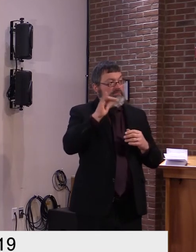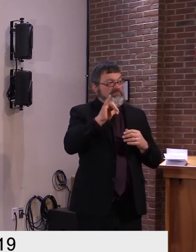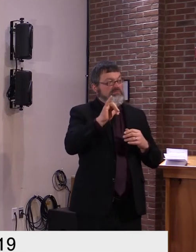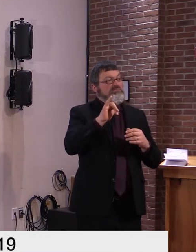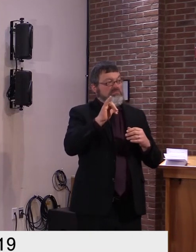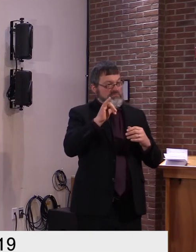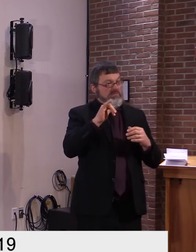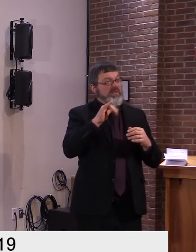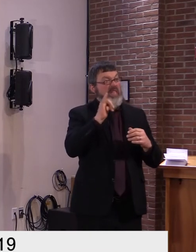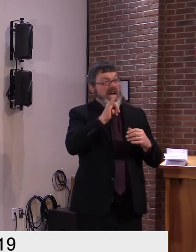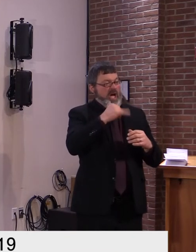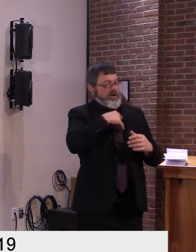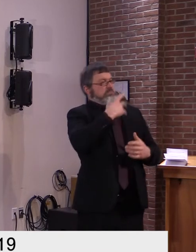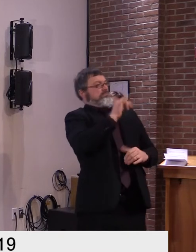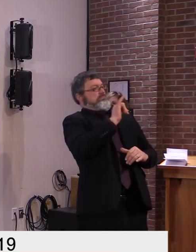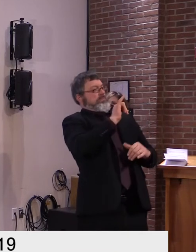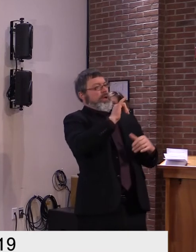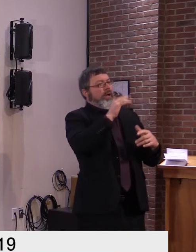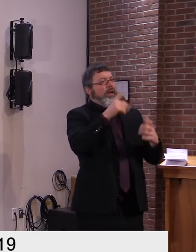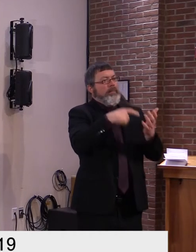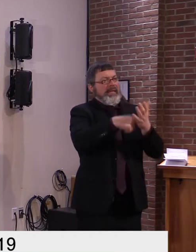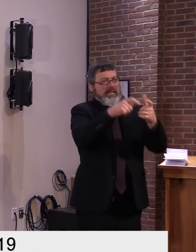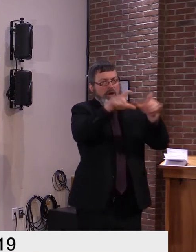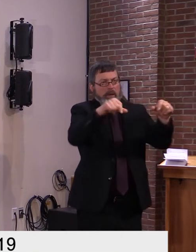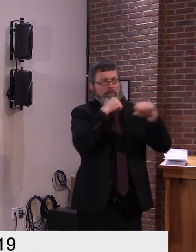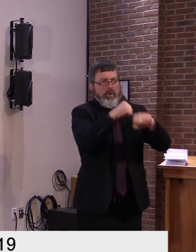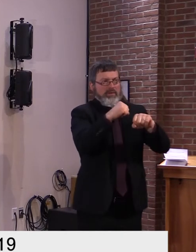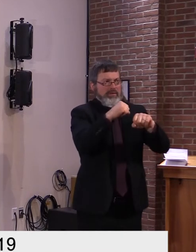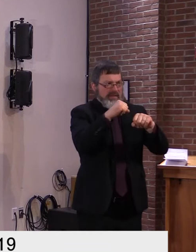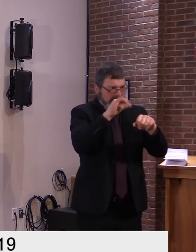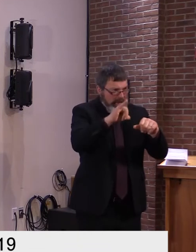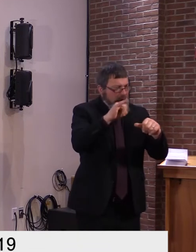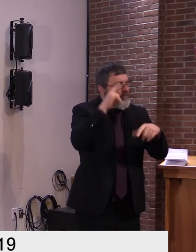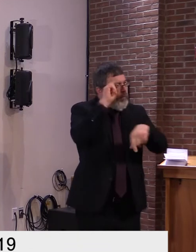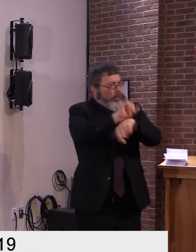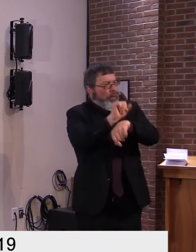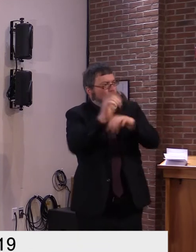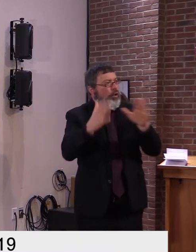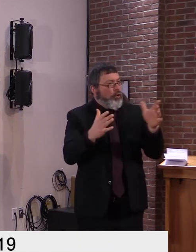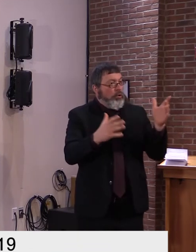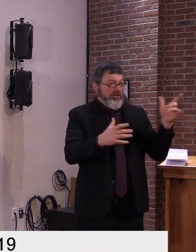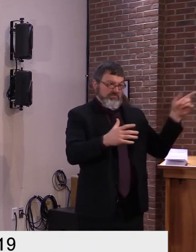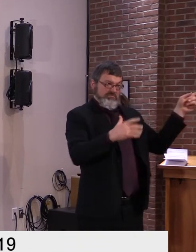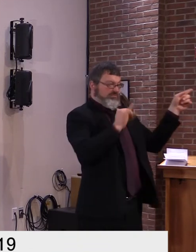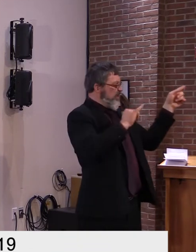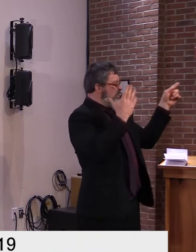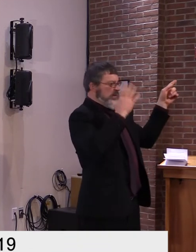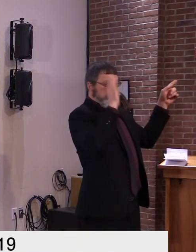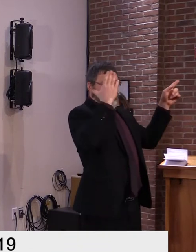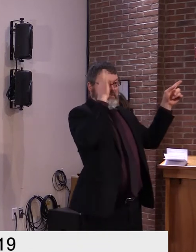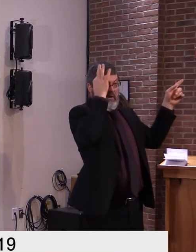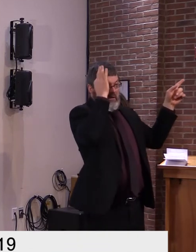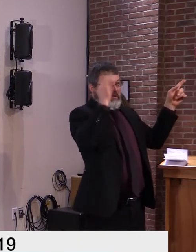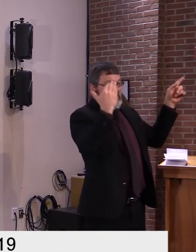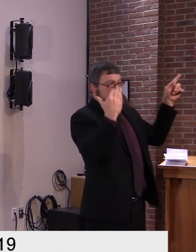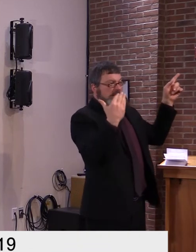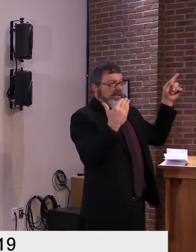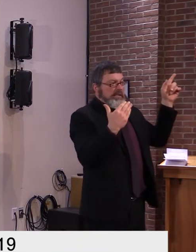So we'll see when it's passed, but I don't think it's going to be done the same manner as